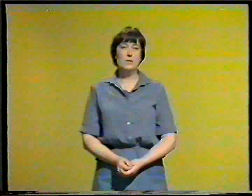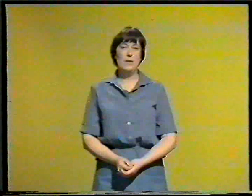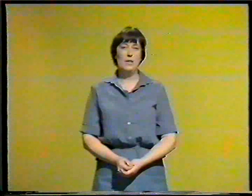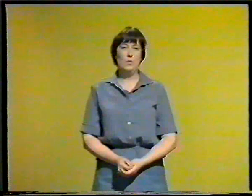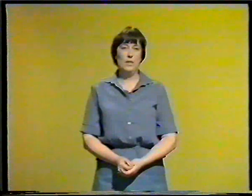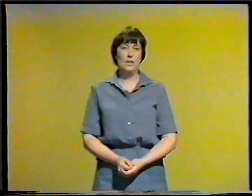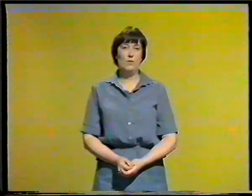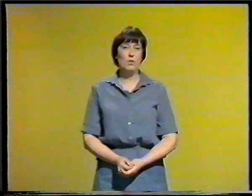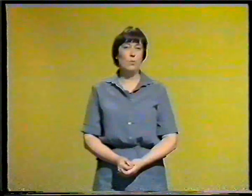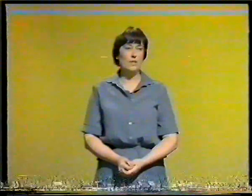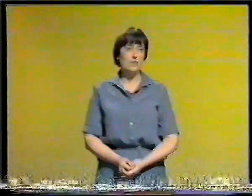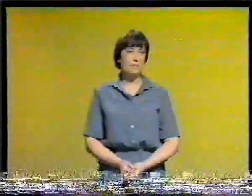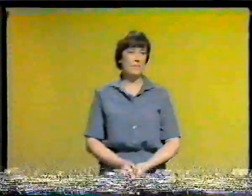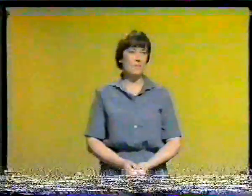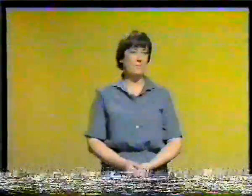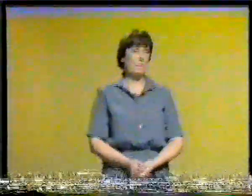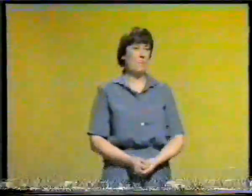spelling quickly for you once.